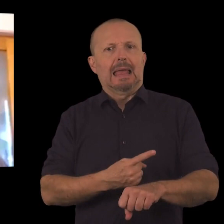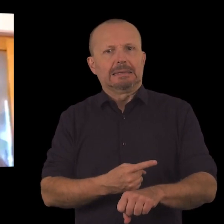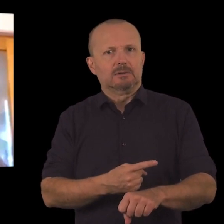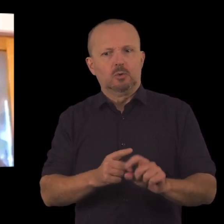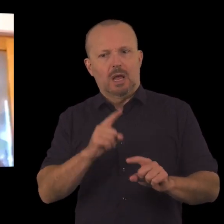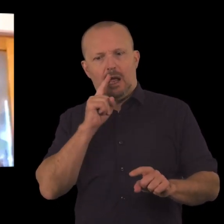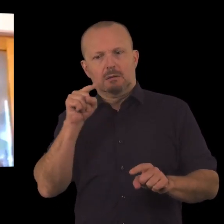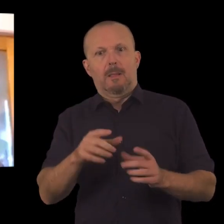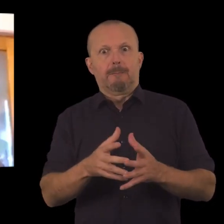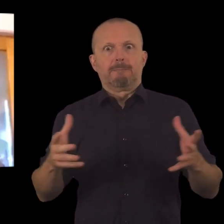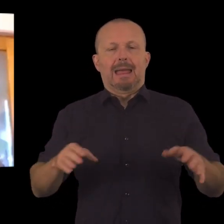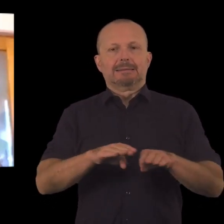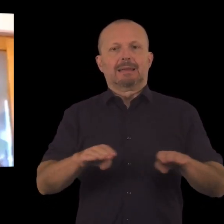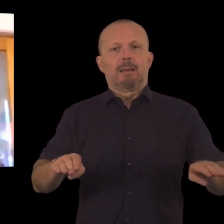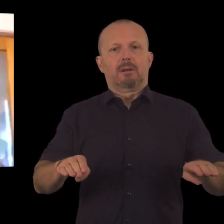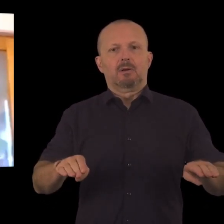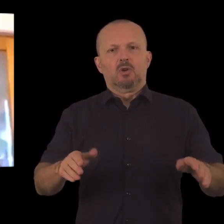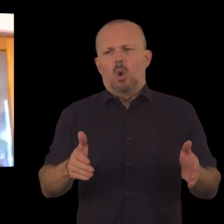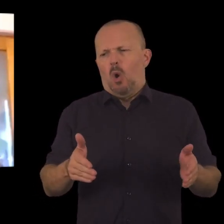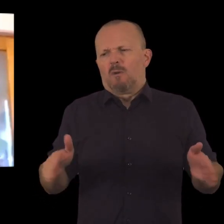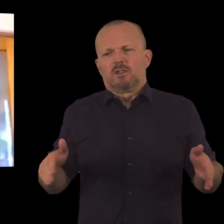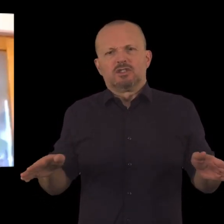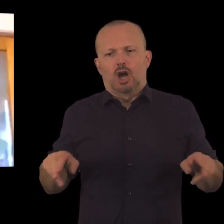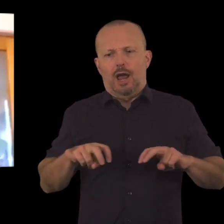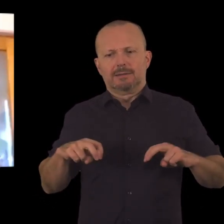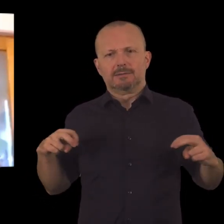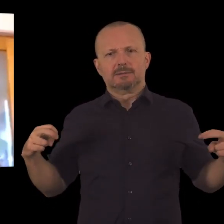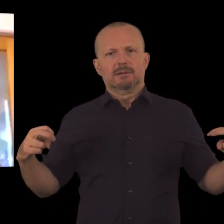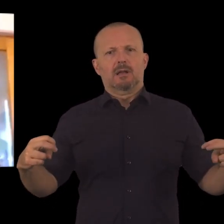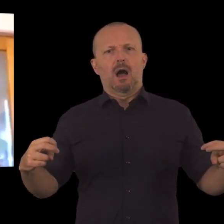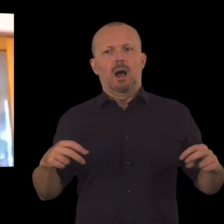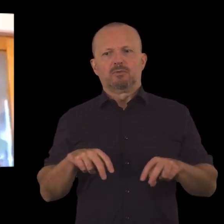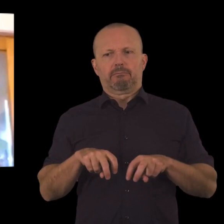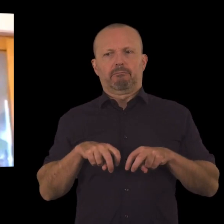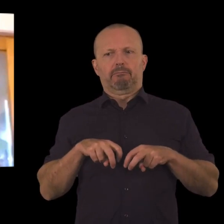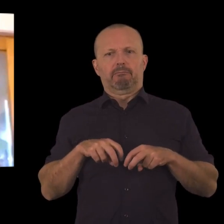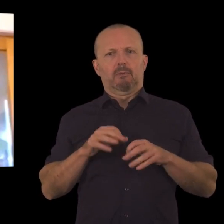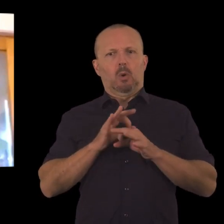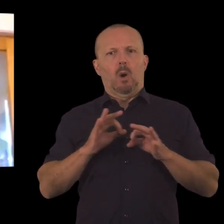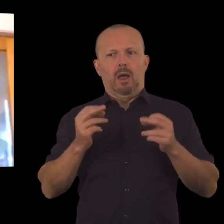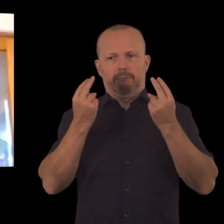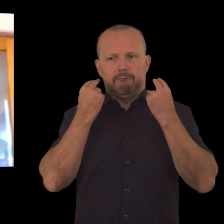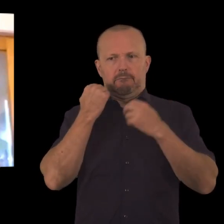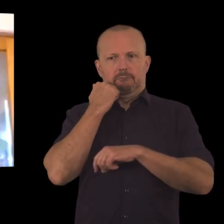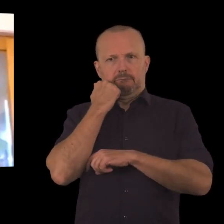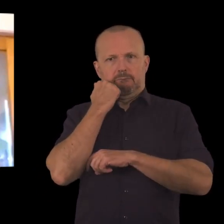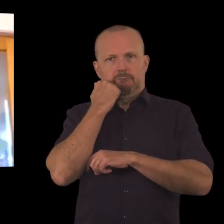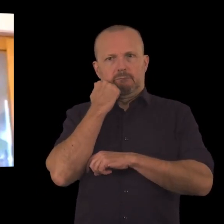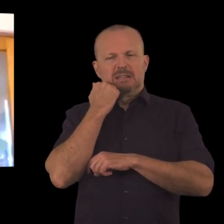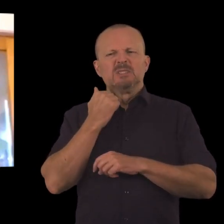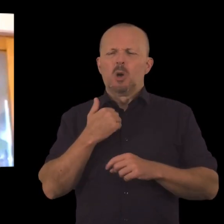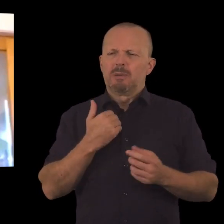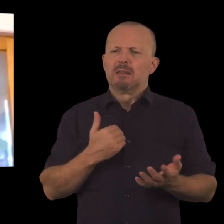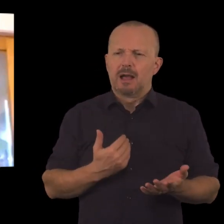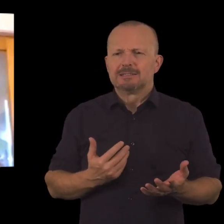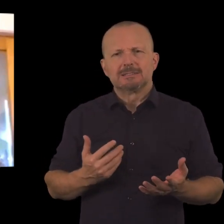the side, I would just kind of withdraw into myself and not want to be there. And so it would be nice to get them a little bit